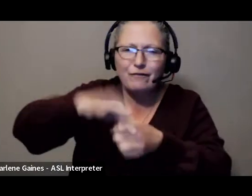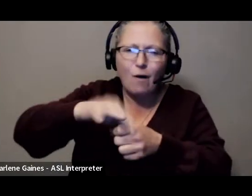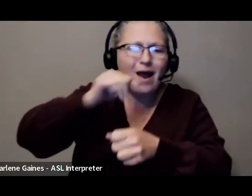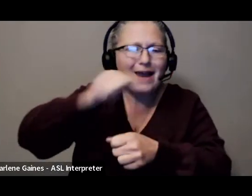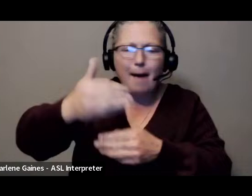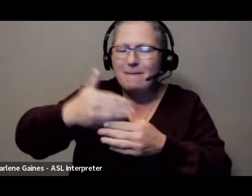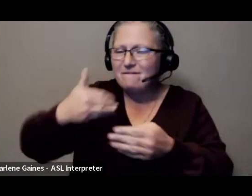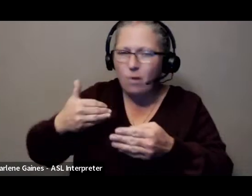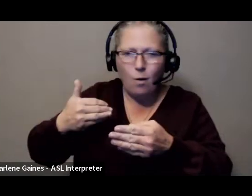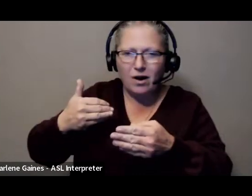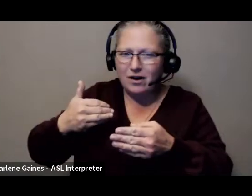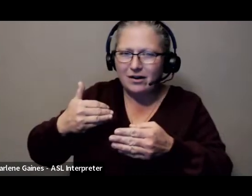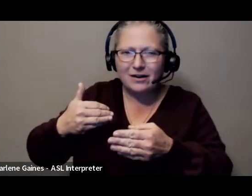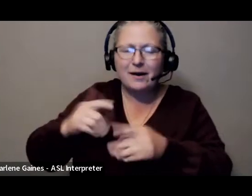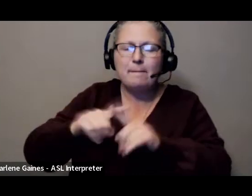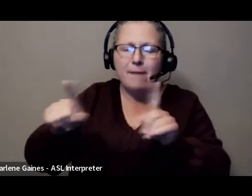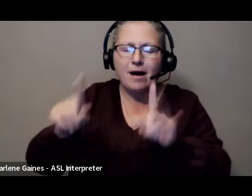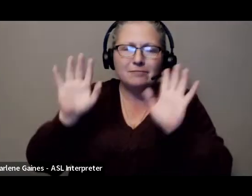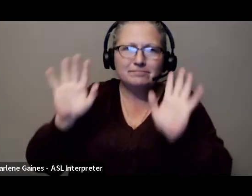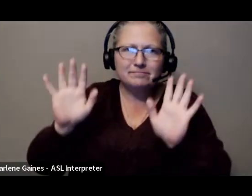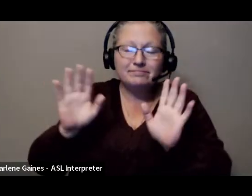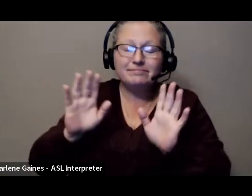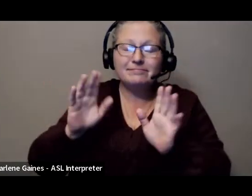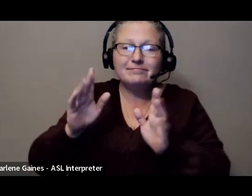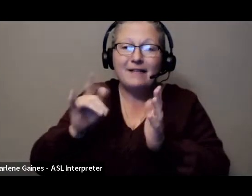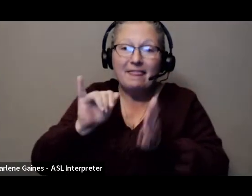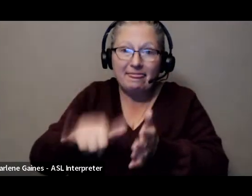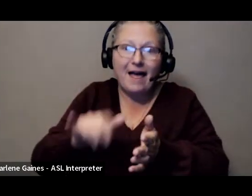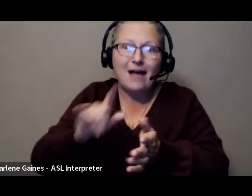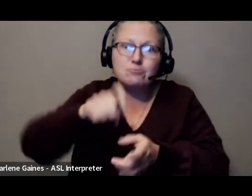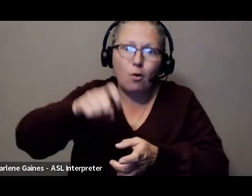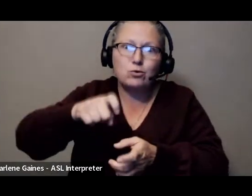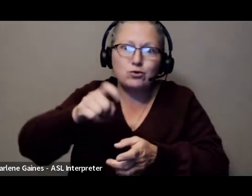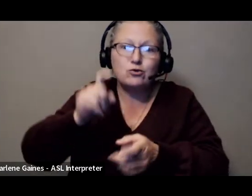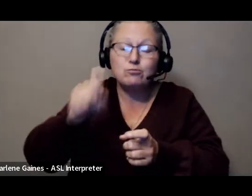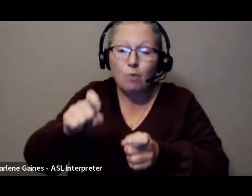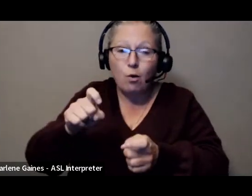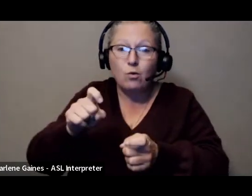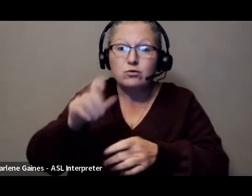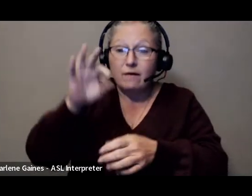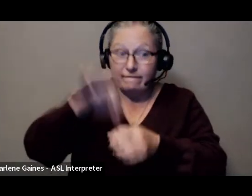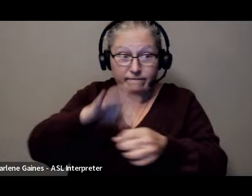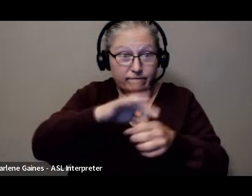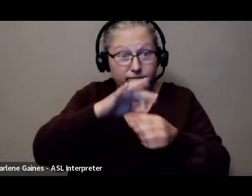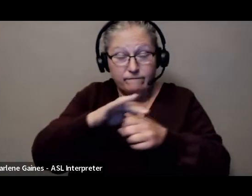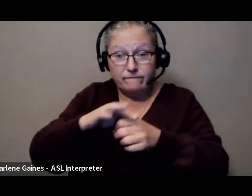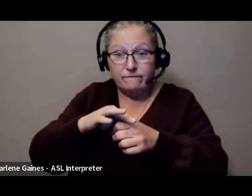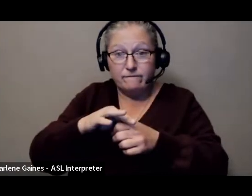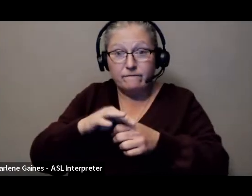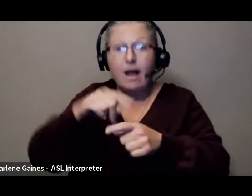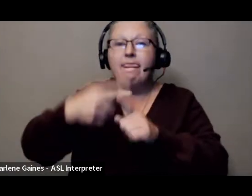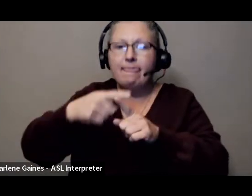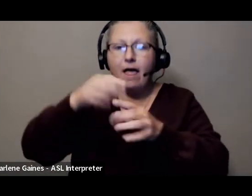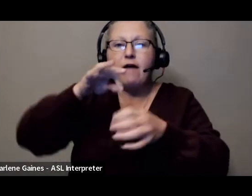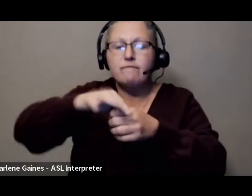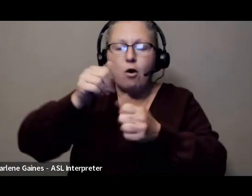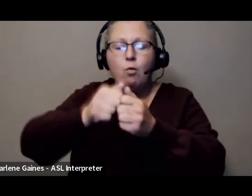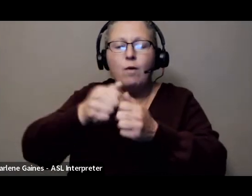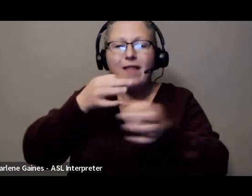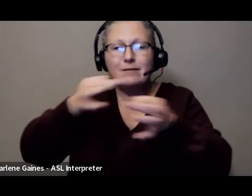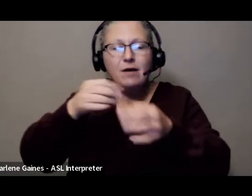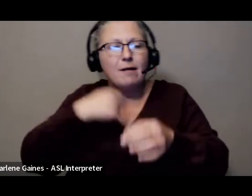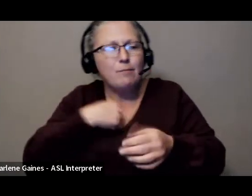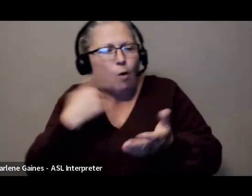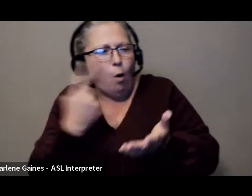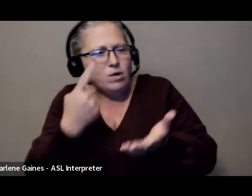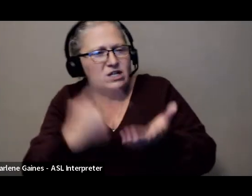before. Oh, So, but sometimes technically, sometimes we have that's what it's discussions. supposed to happen is we're supposed to call the vote and then you can say vote with explanation. So we have discussions before we